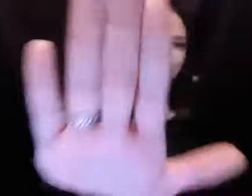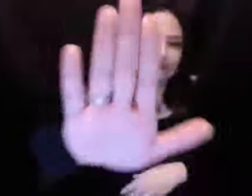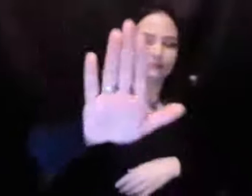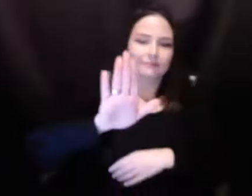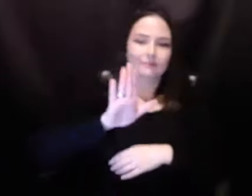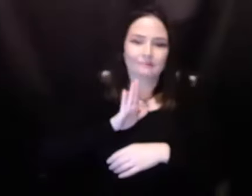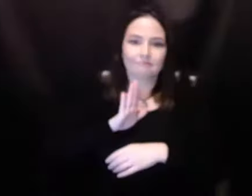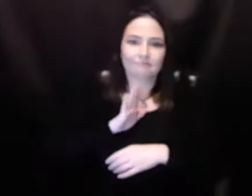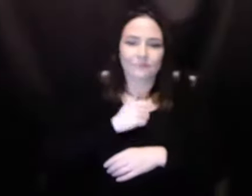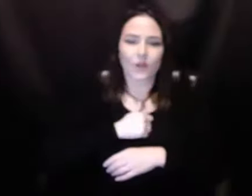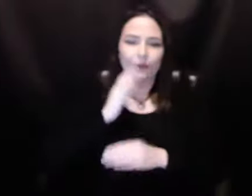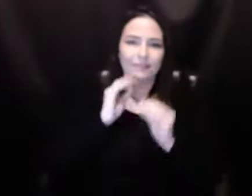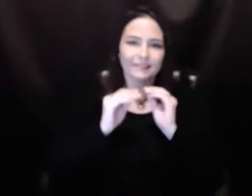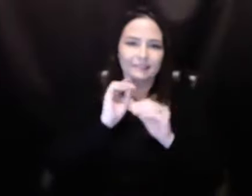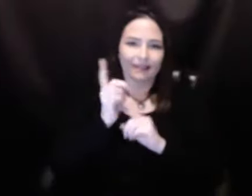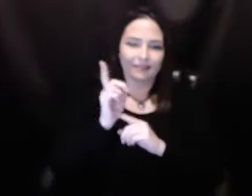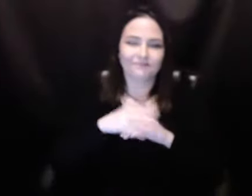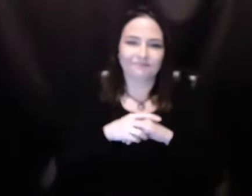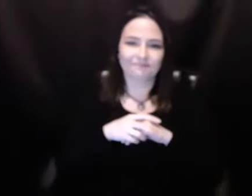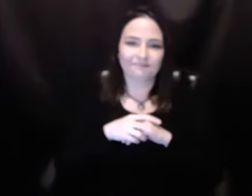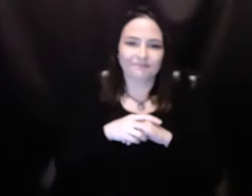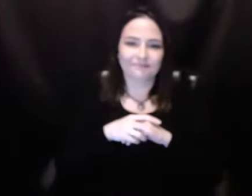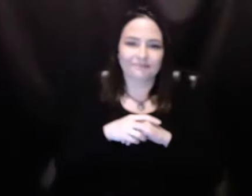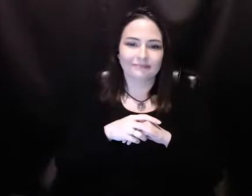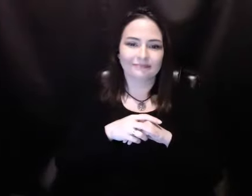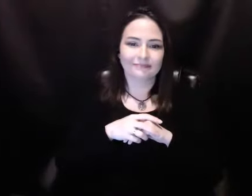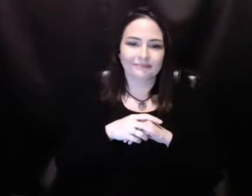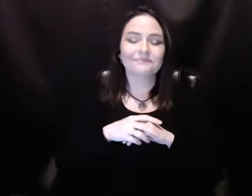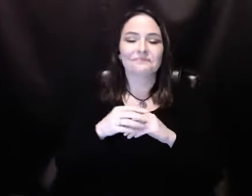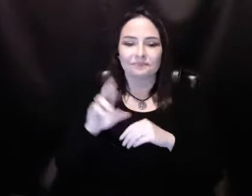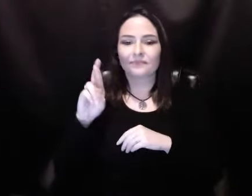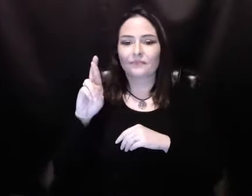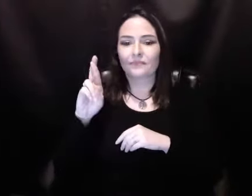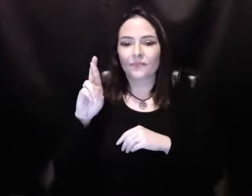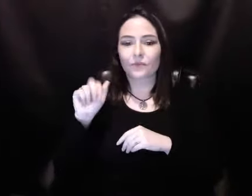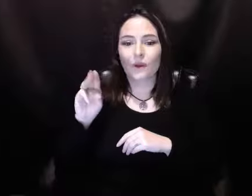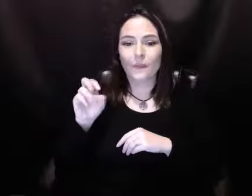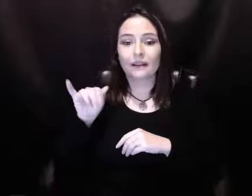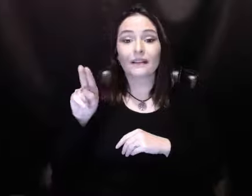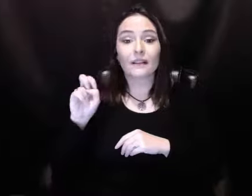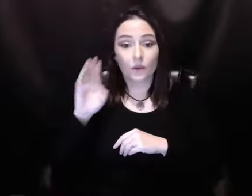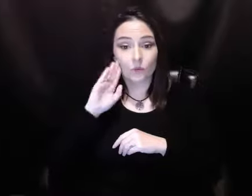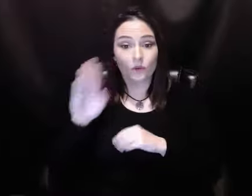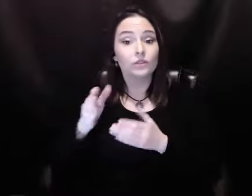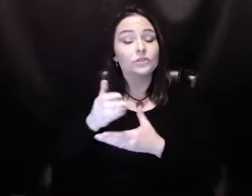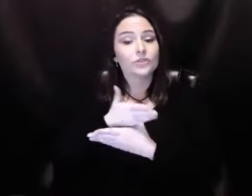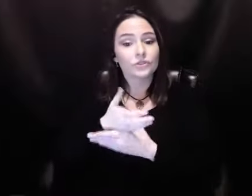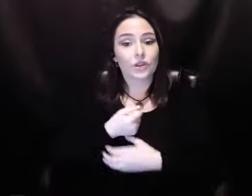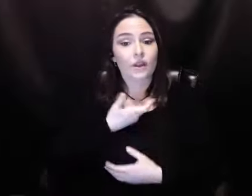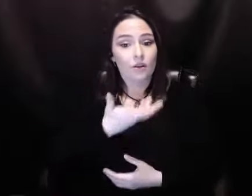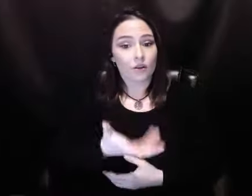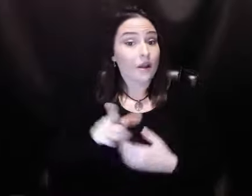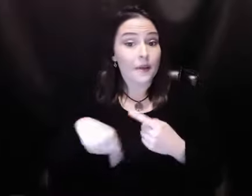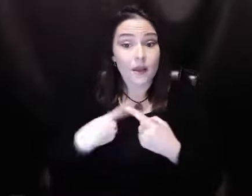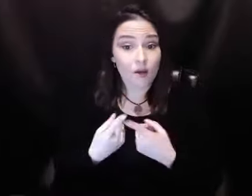Ramanie is from Durban, in KwaZulu-Natal, which is on the coast, on